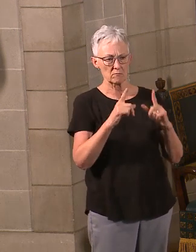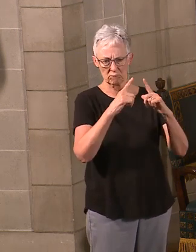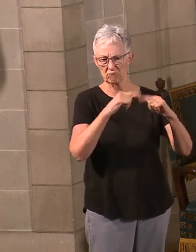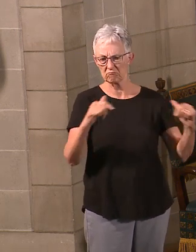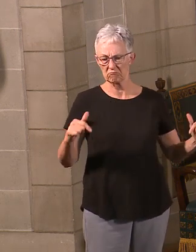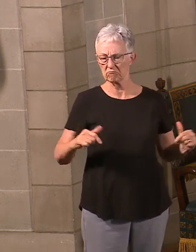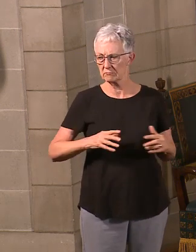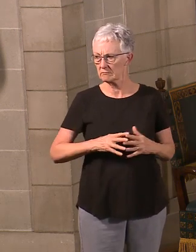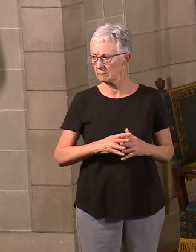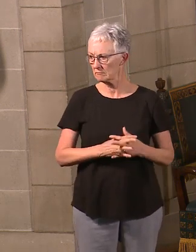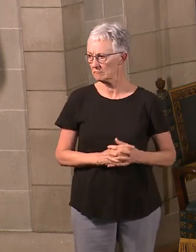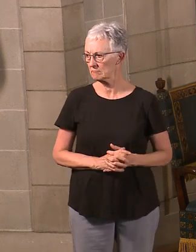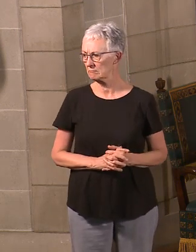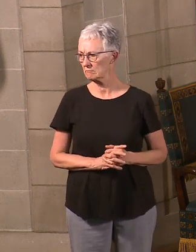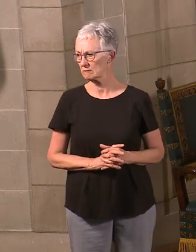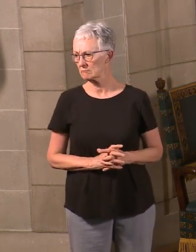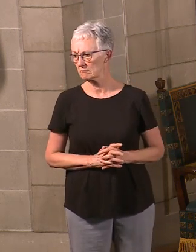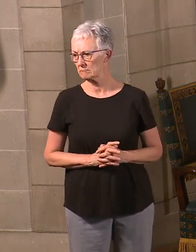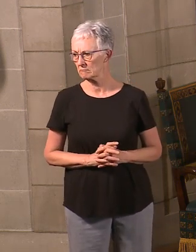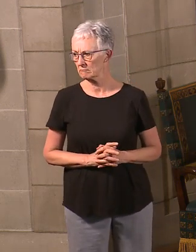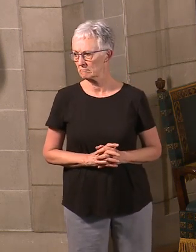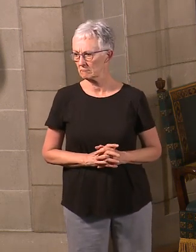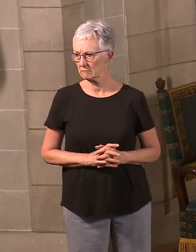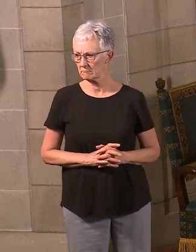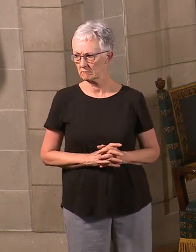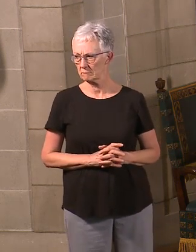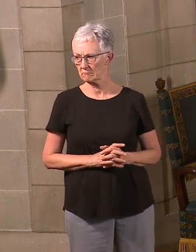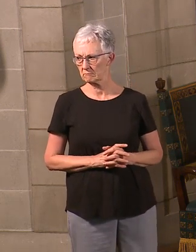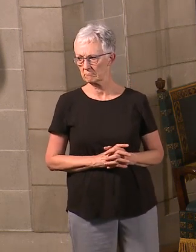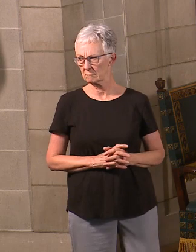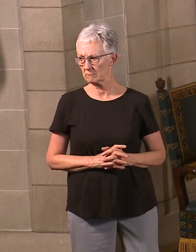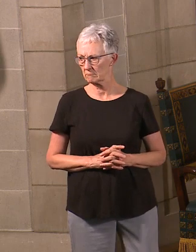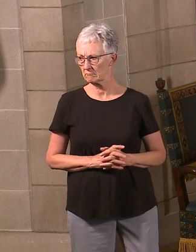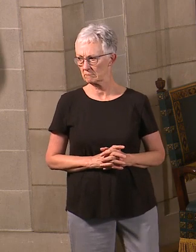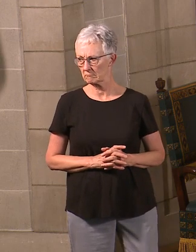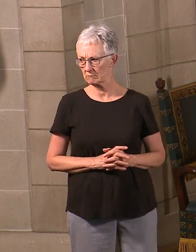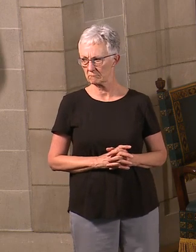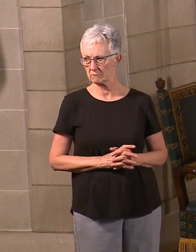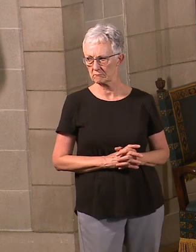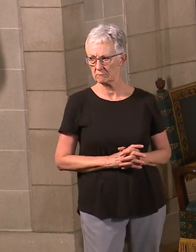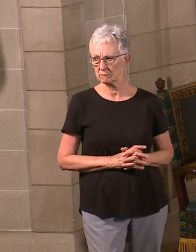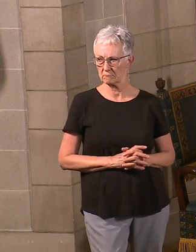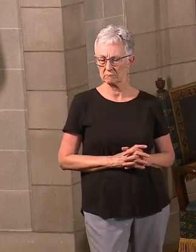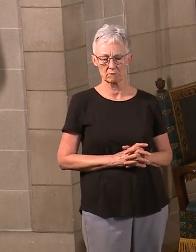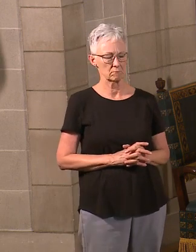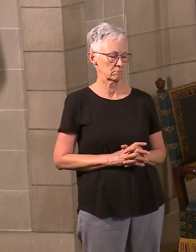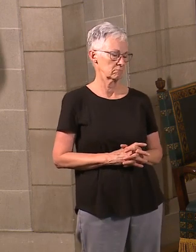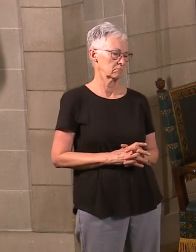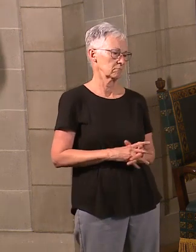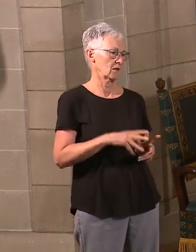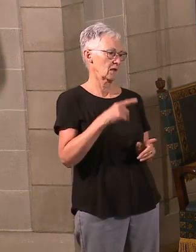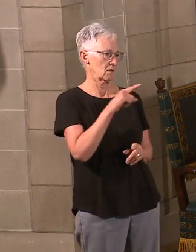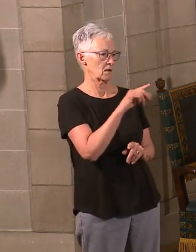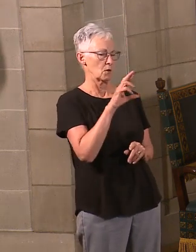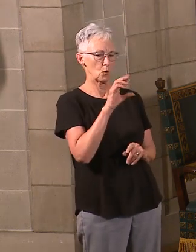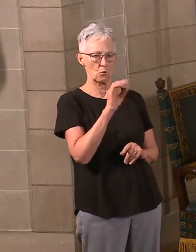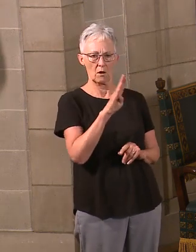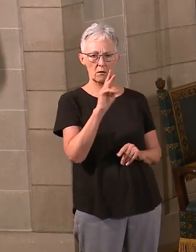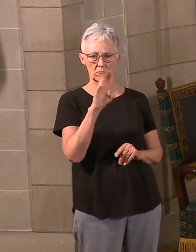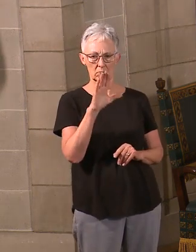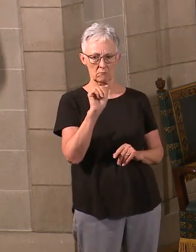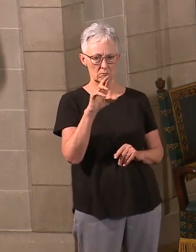some states have sent excess medical items to New York. Are we looking to do that, and is that a wise thing to do? So Rob McCartney's asking, some